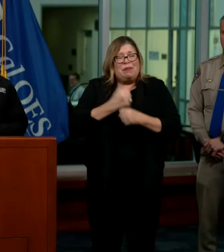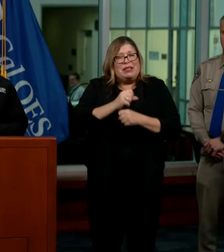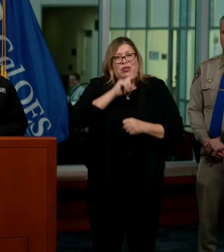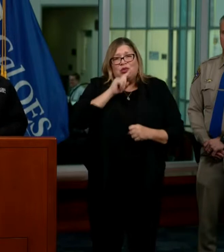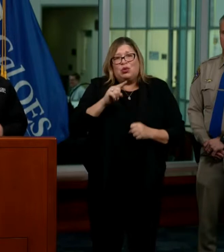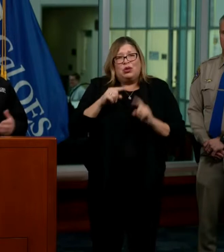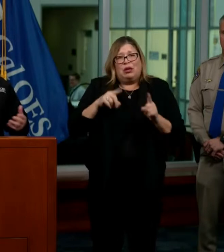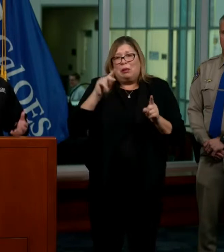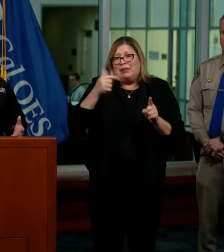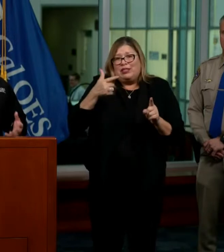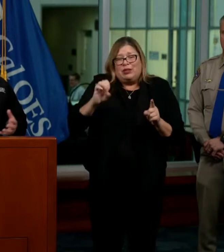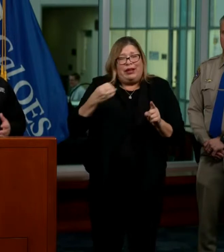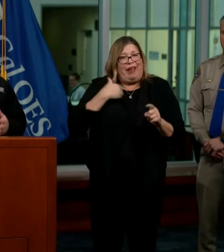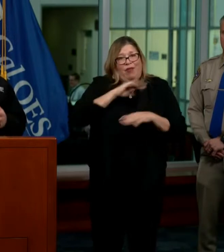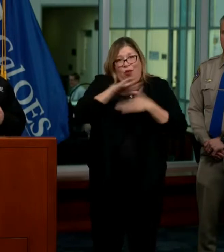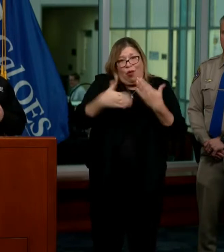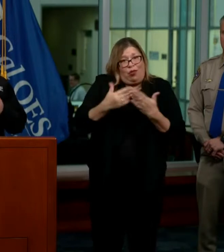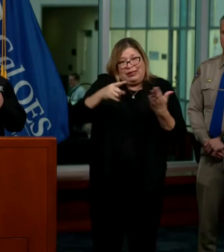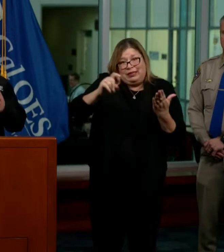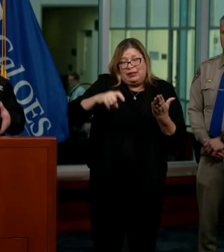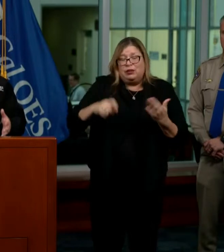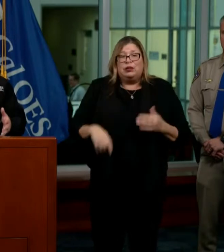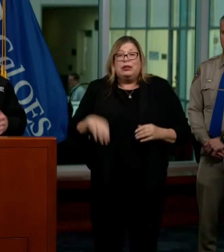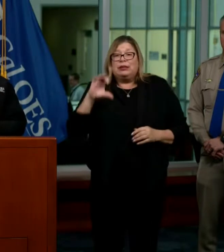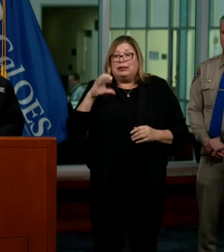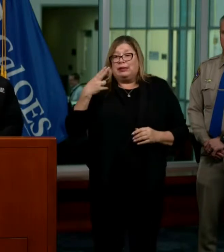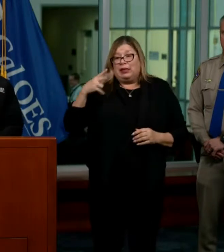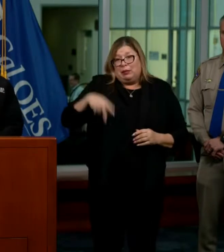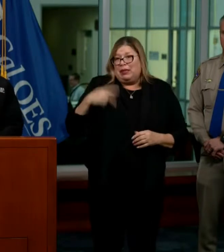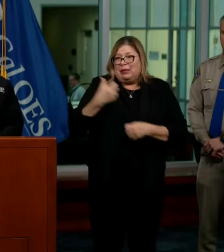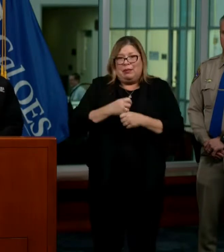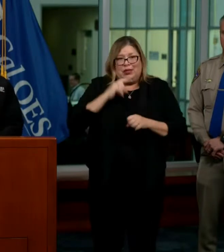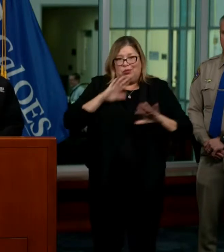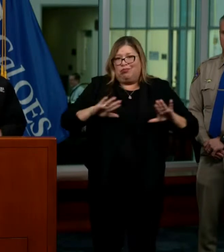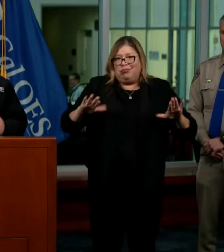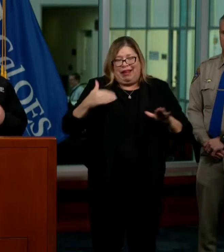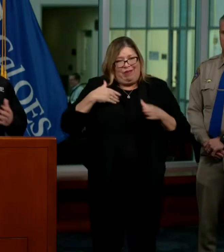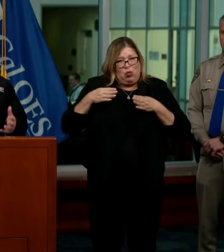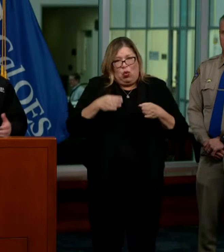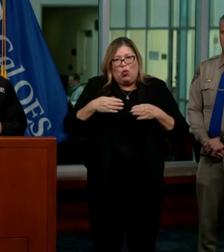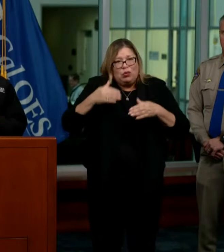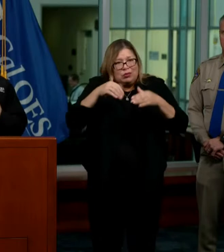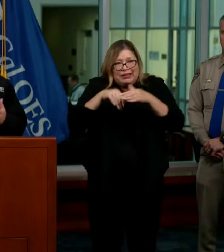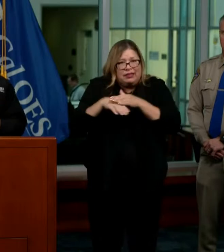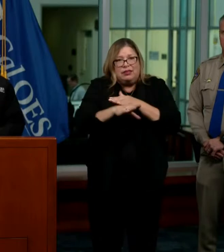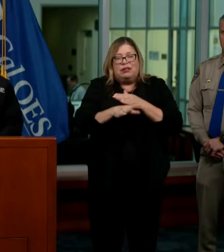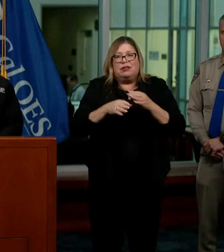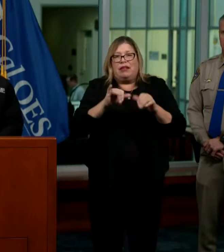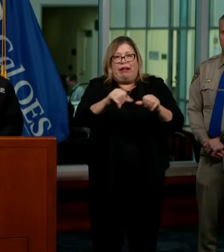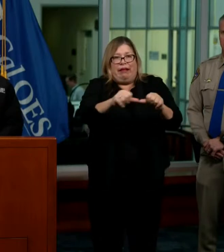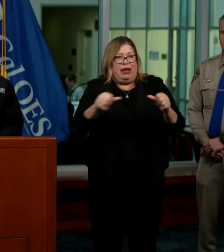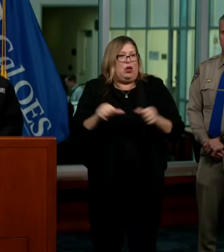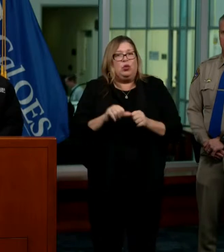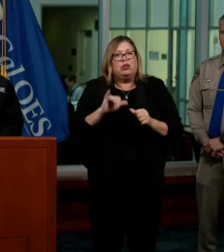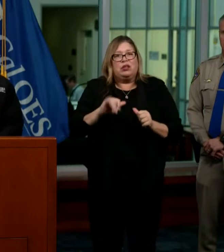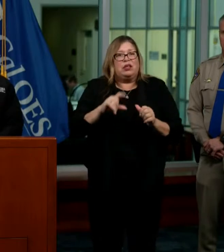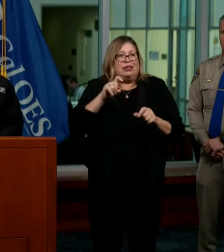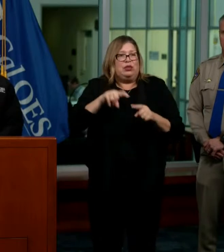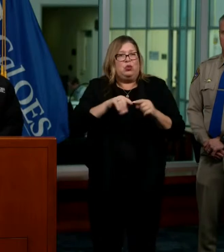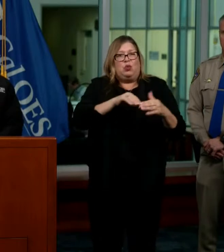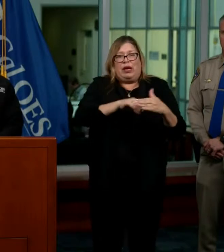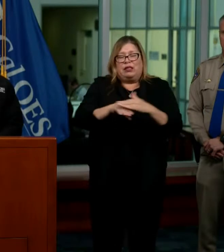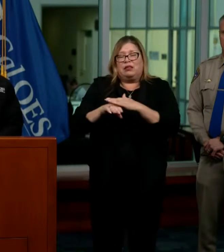the pathways. The CHP has been great in being able to make sure that they have access and into areas that they need to.